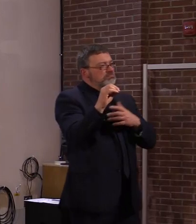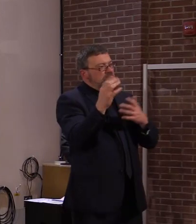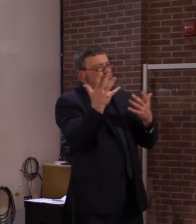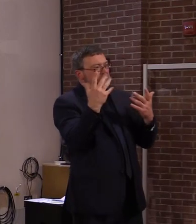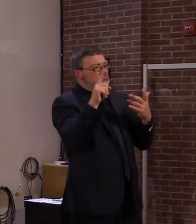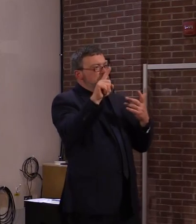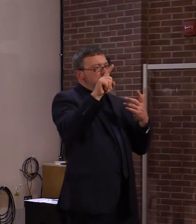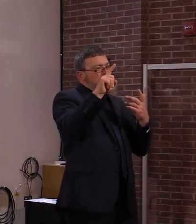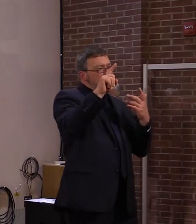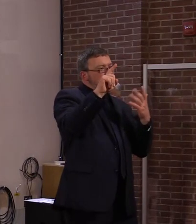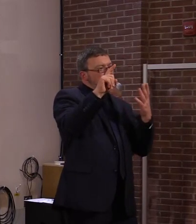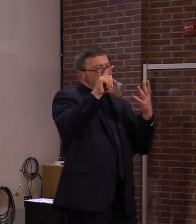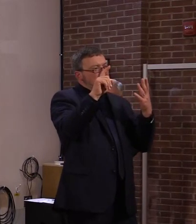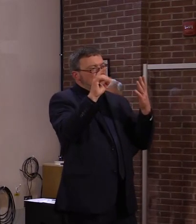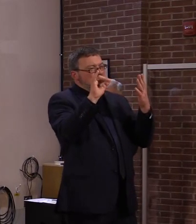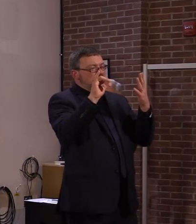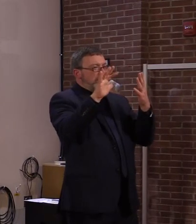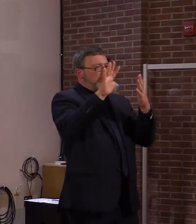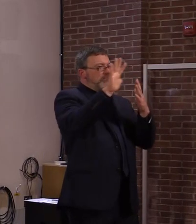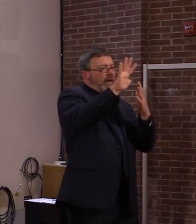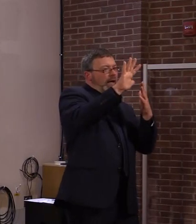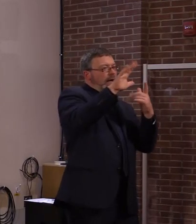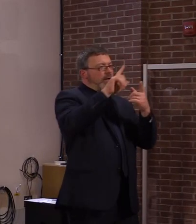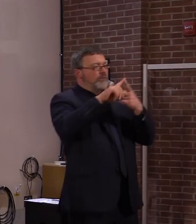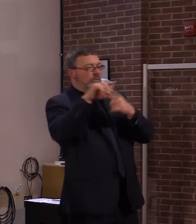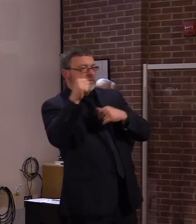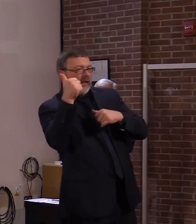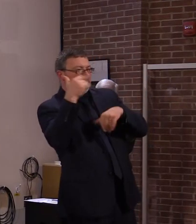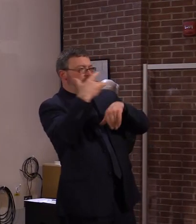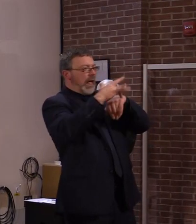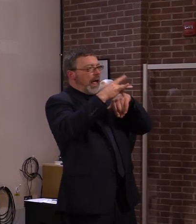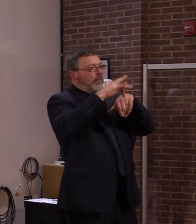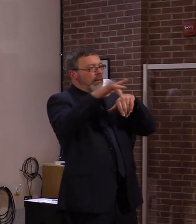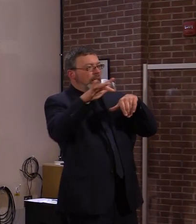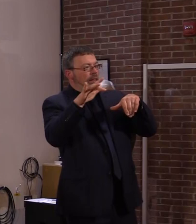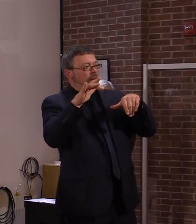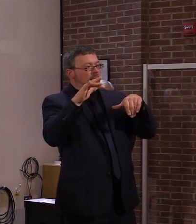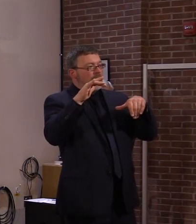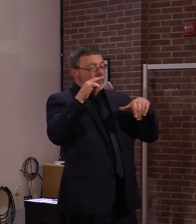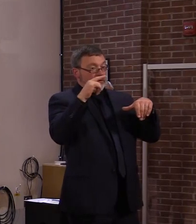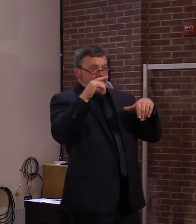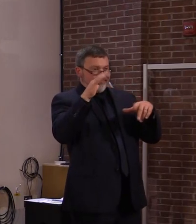5 and 10 beds are impacted due to staffing.